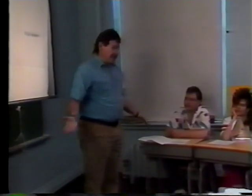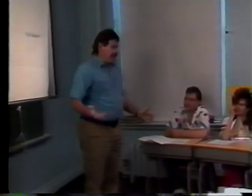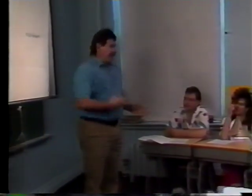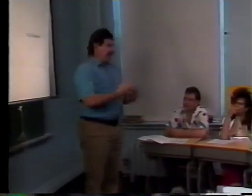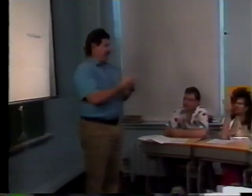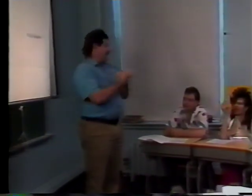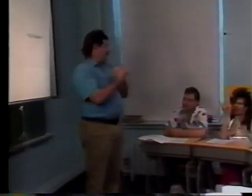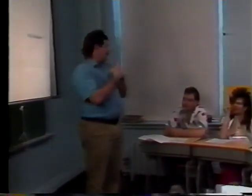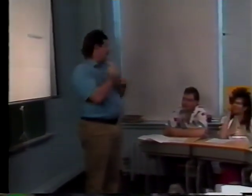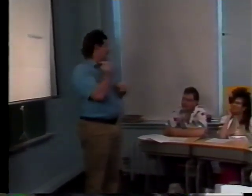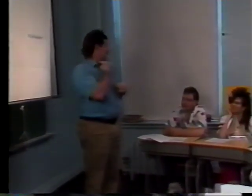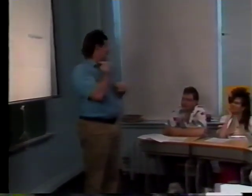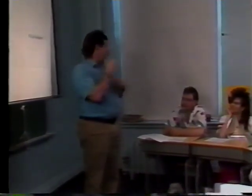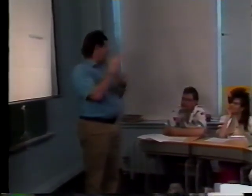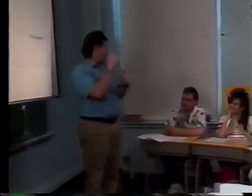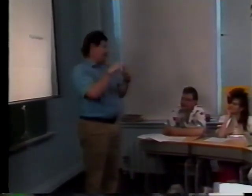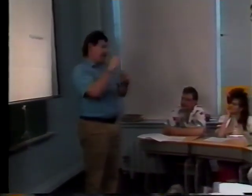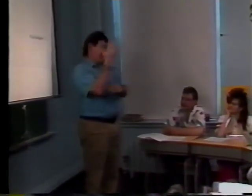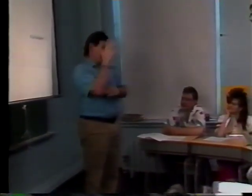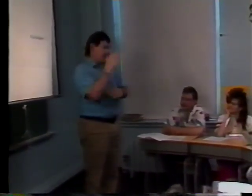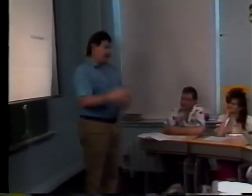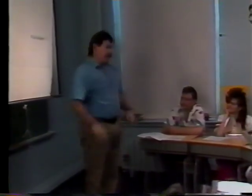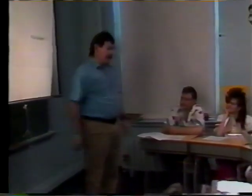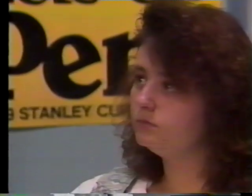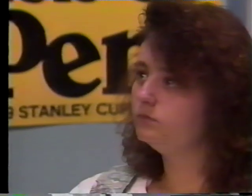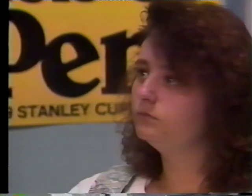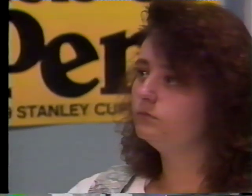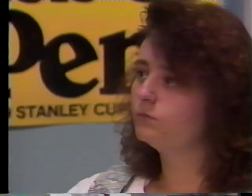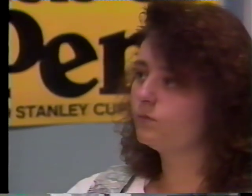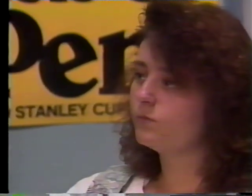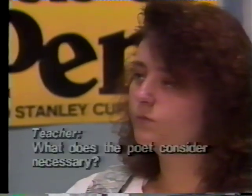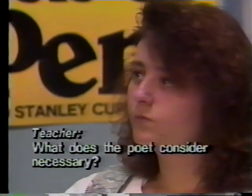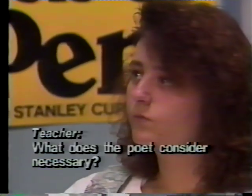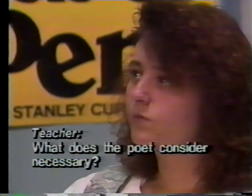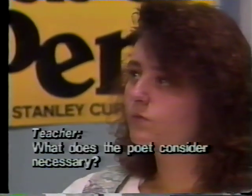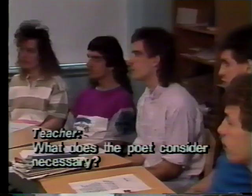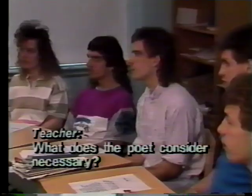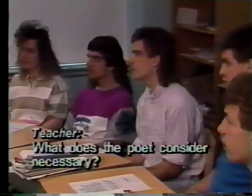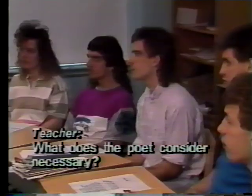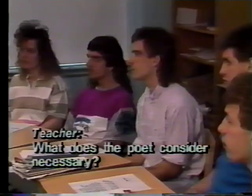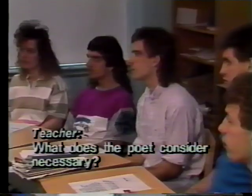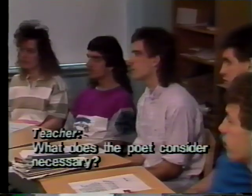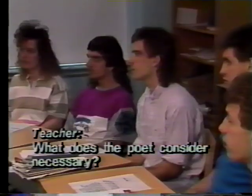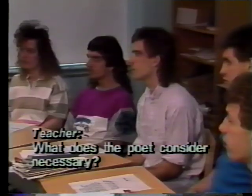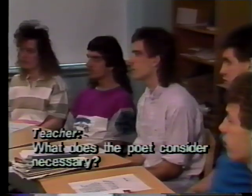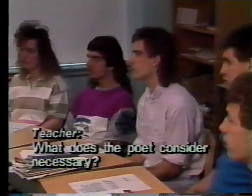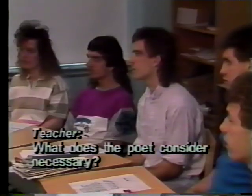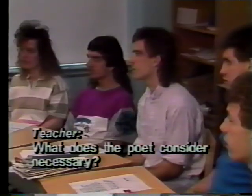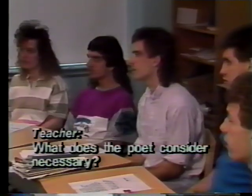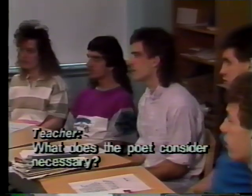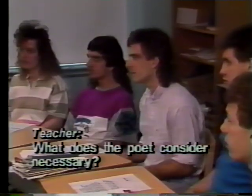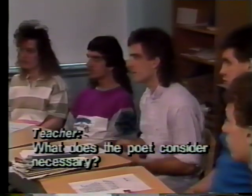Okay? He'd just be stuck to the tree. What does the poet consider necessary?